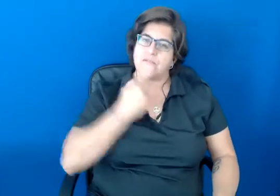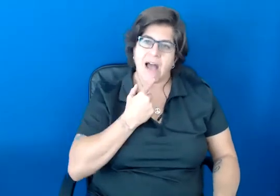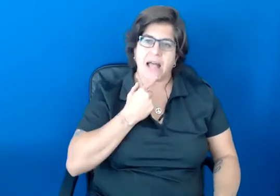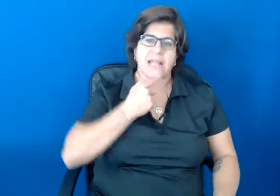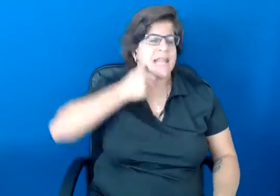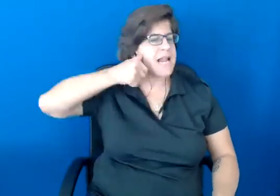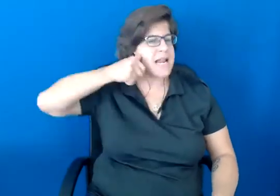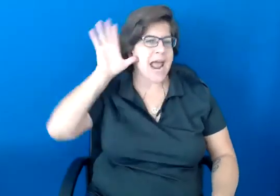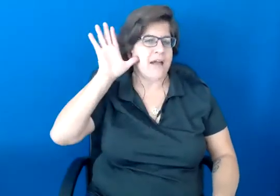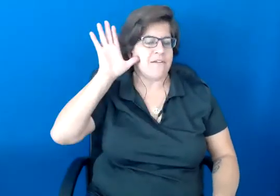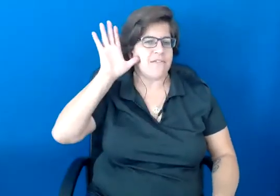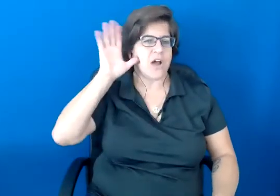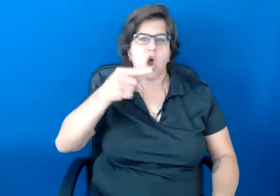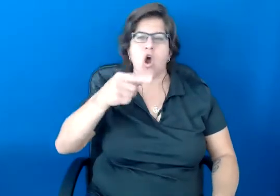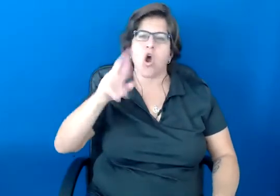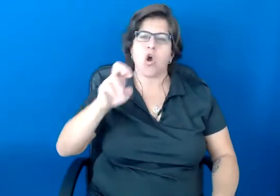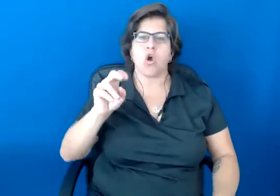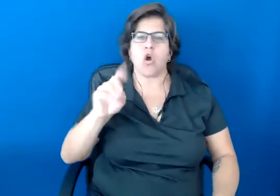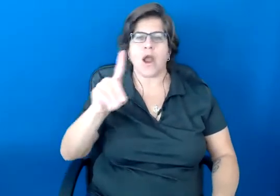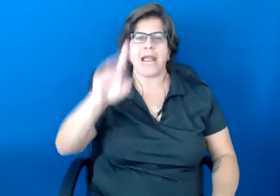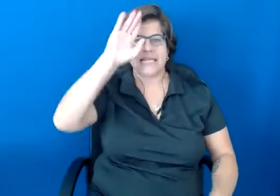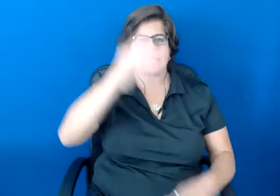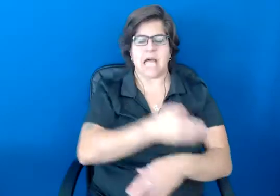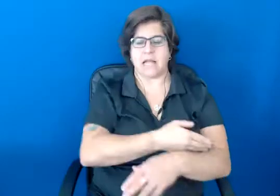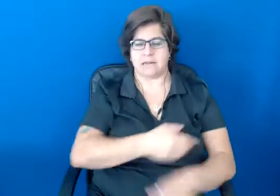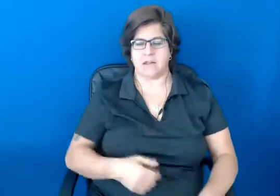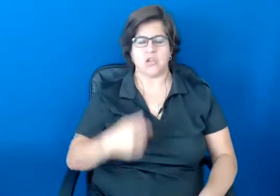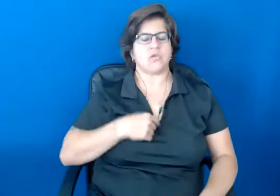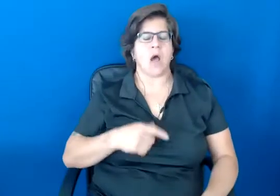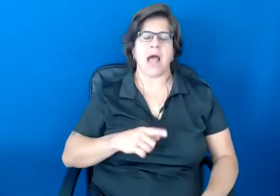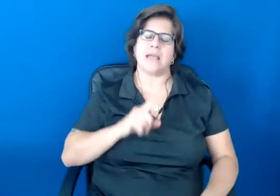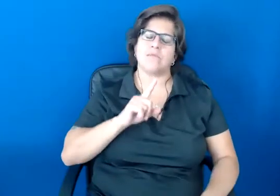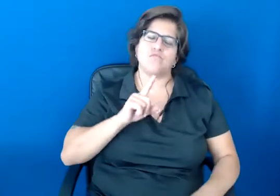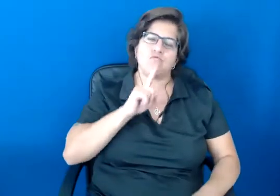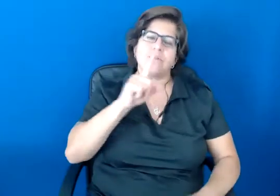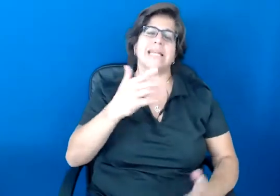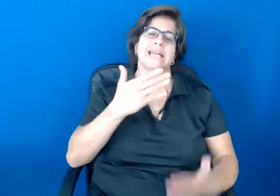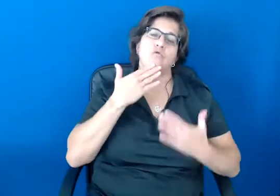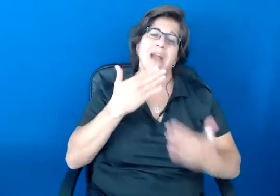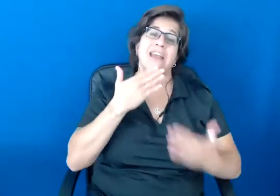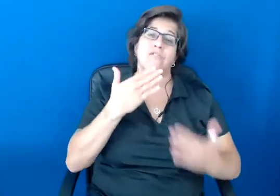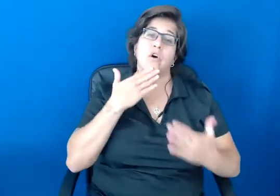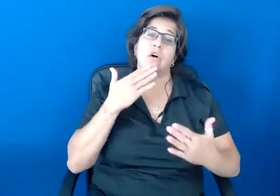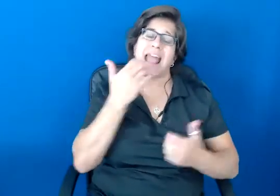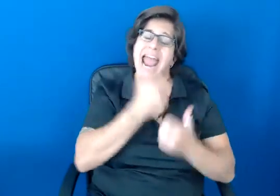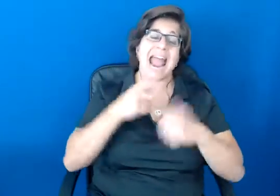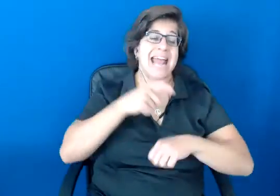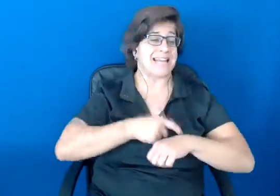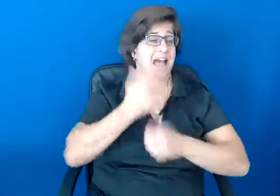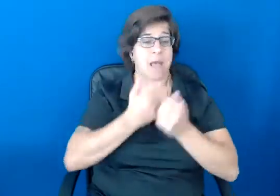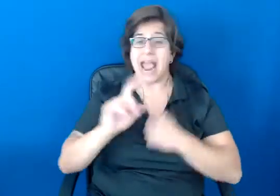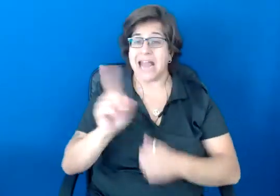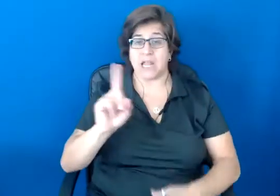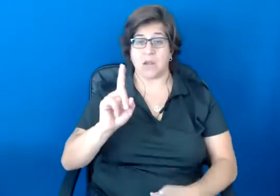deaf grandson. So I am so grateful anytime I am